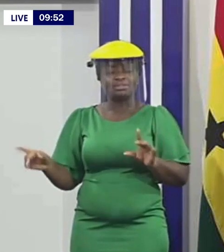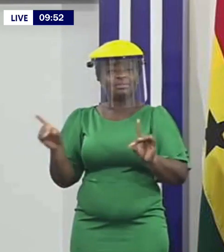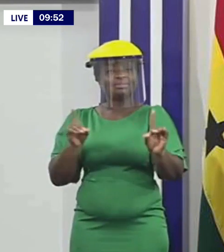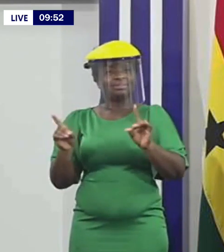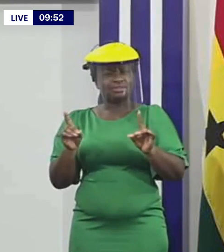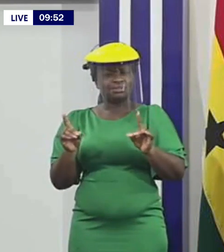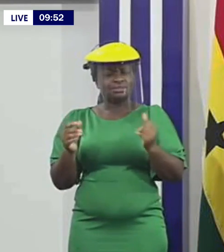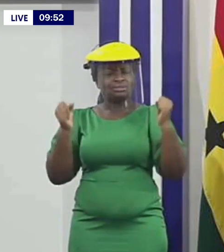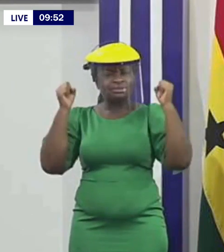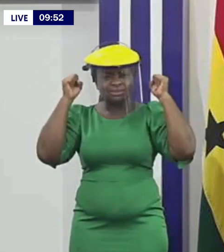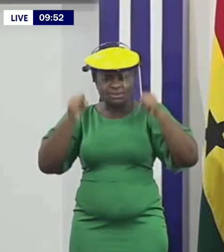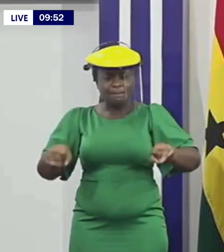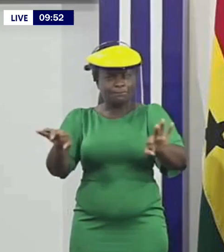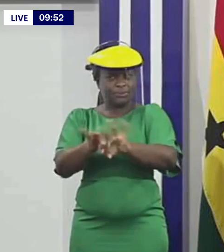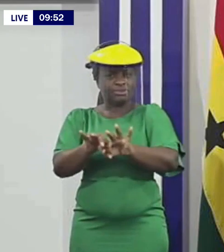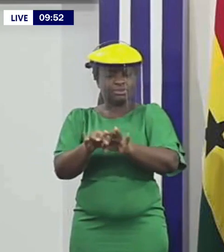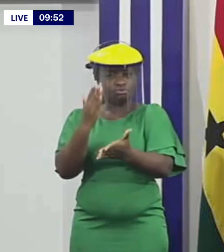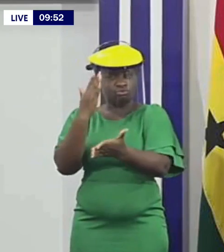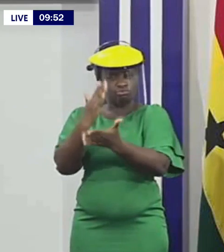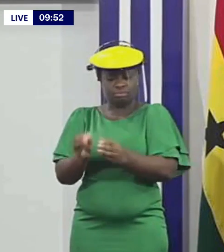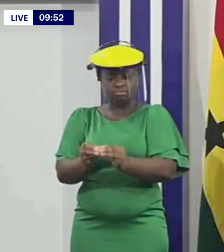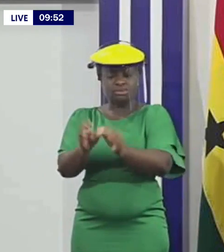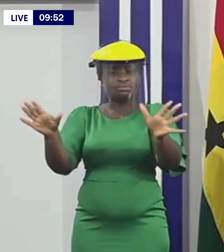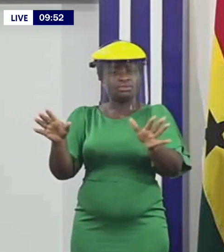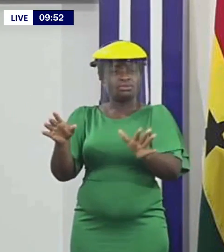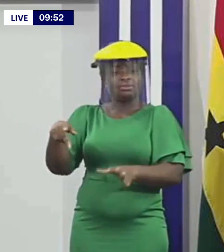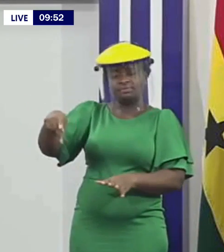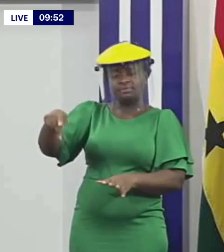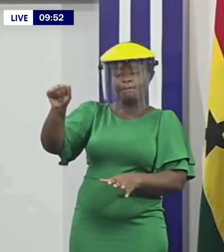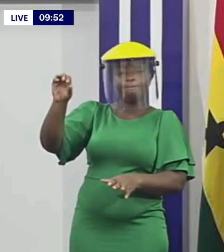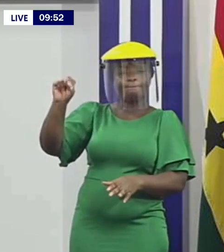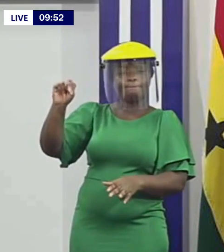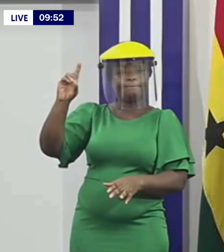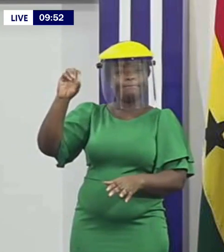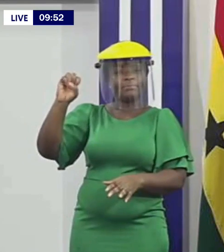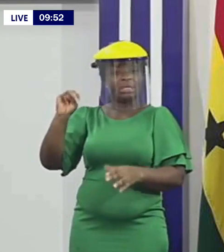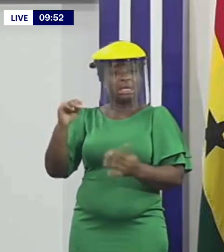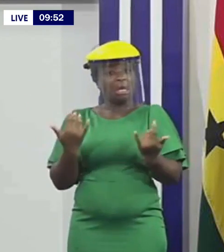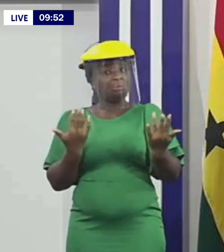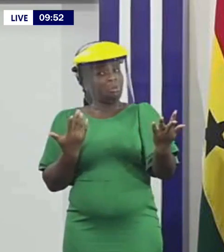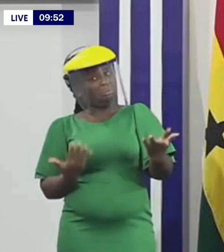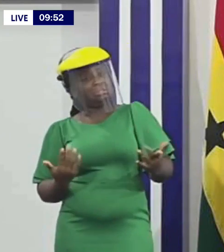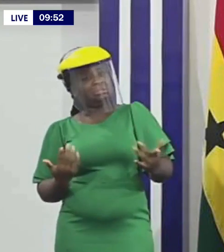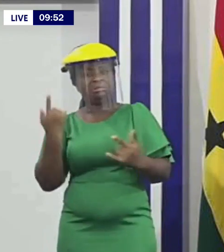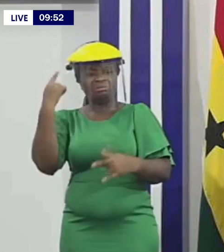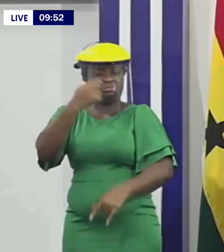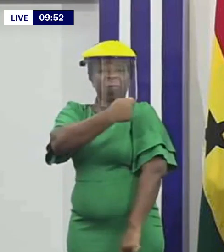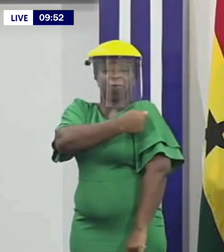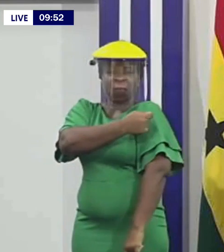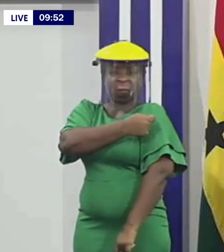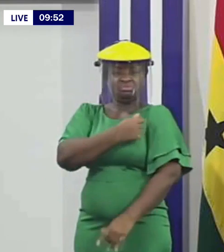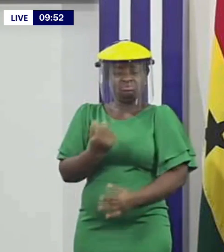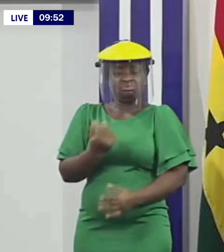are key to control the pandemic as we await the discovery of vaccine and cure for this